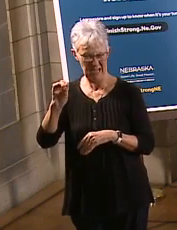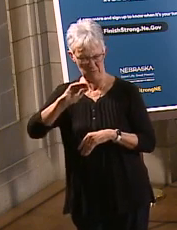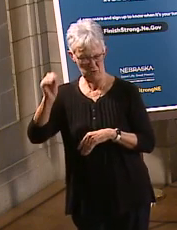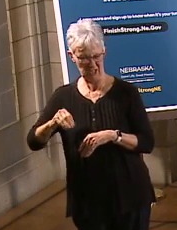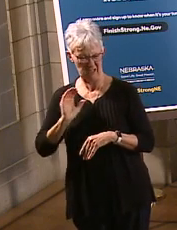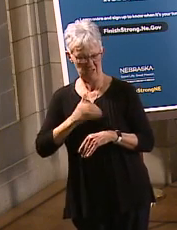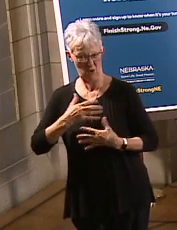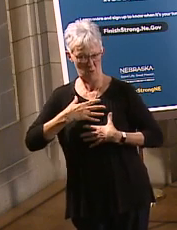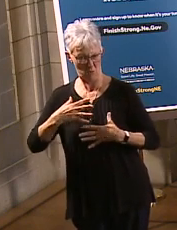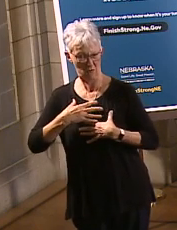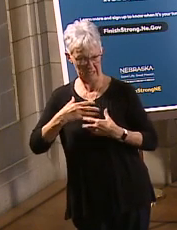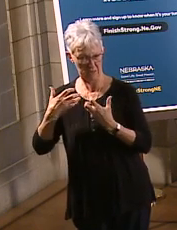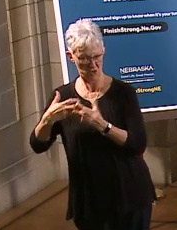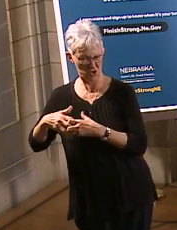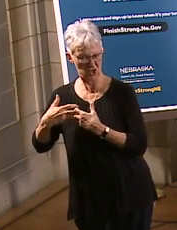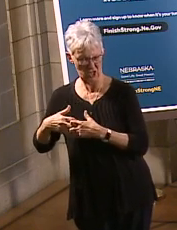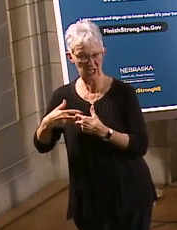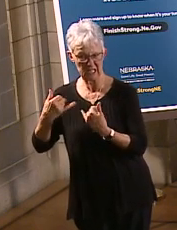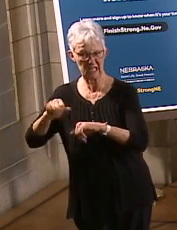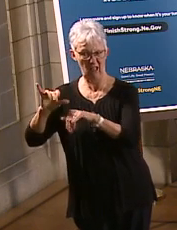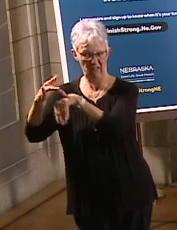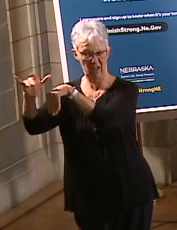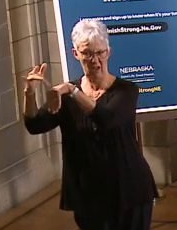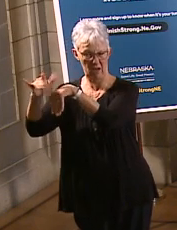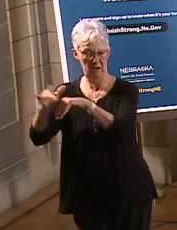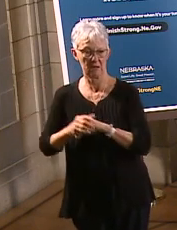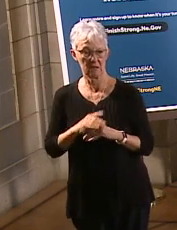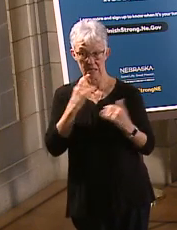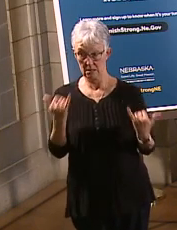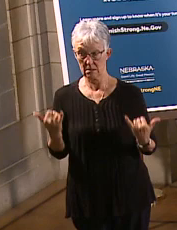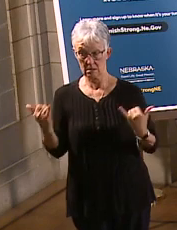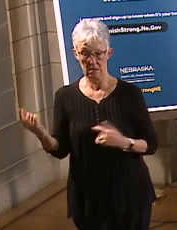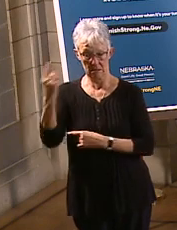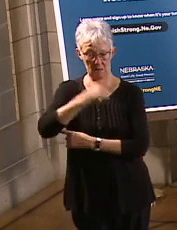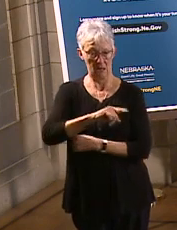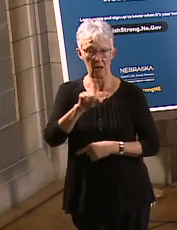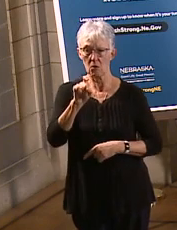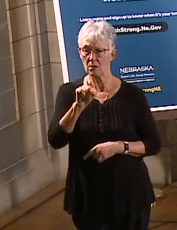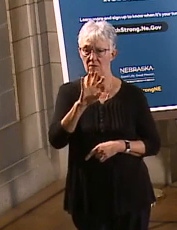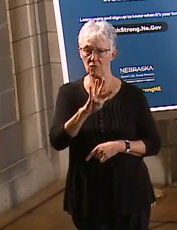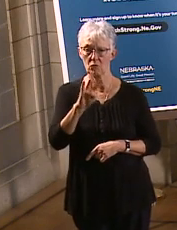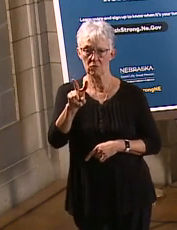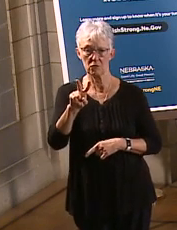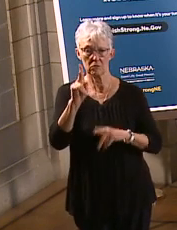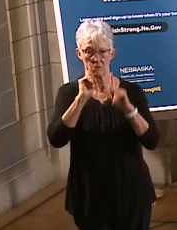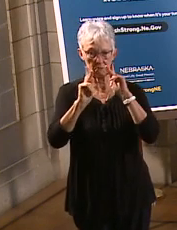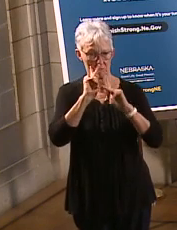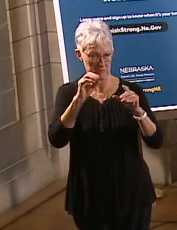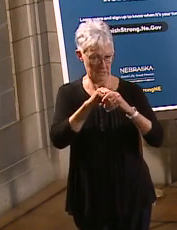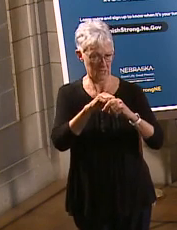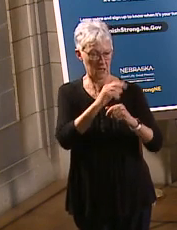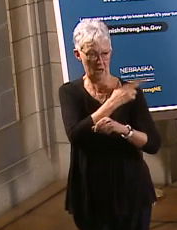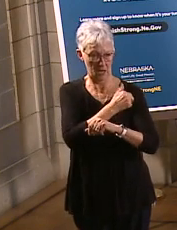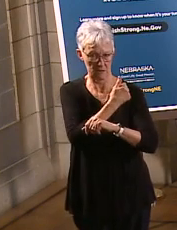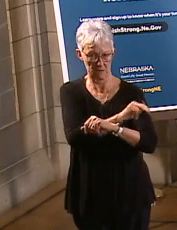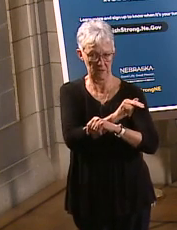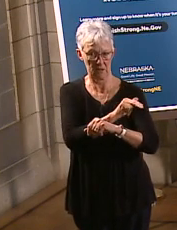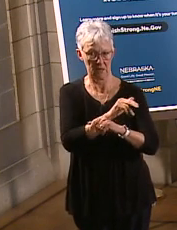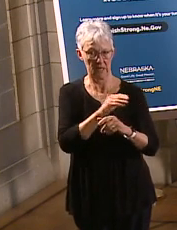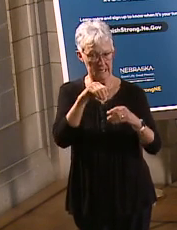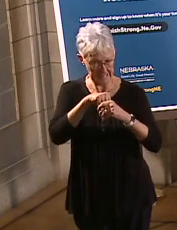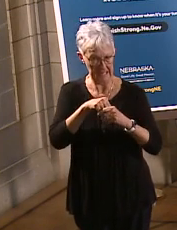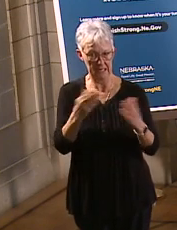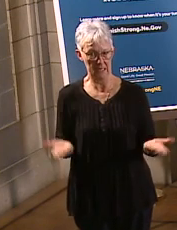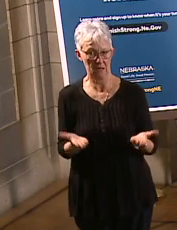down to about 136 hospitalizations. Right now we're at 142. That's the same level we were at end of July,